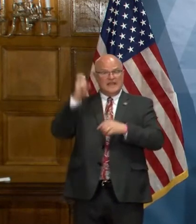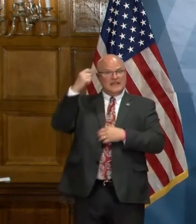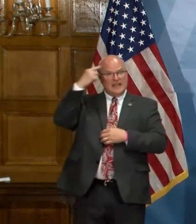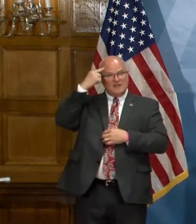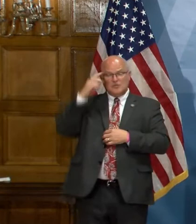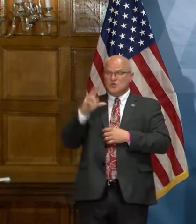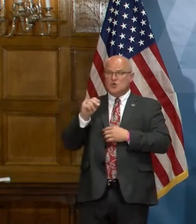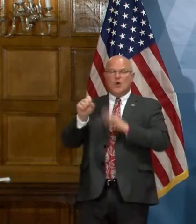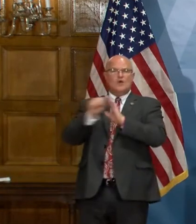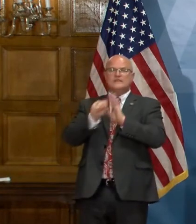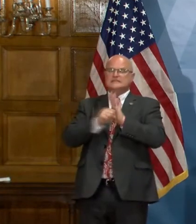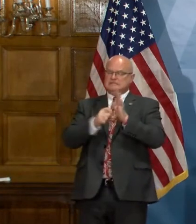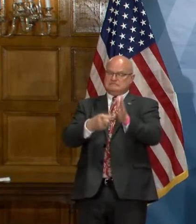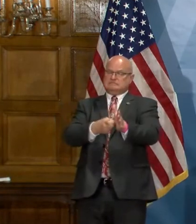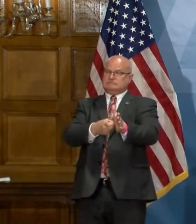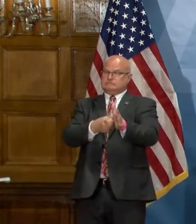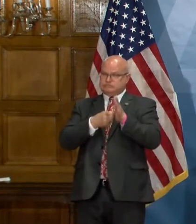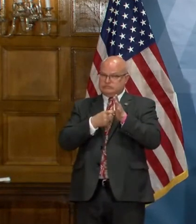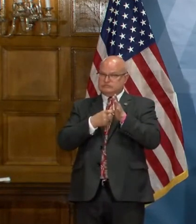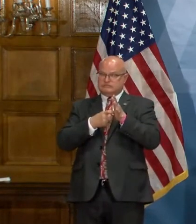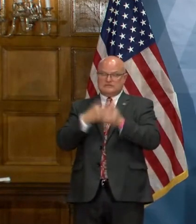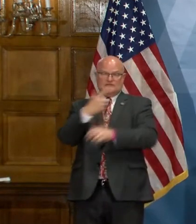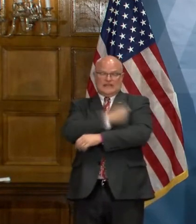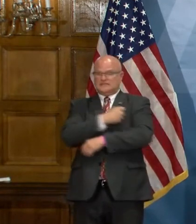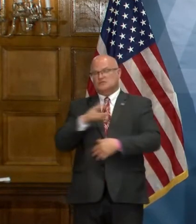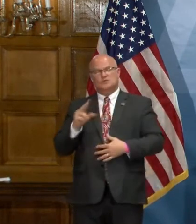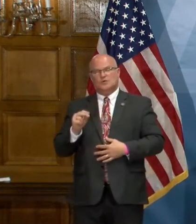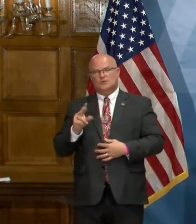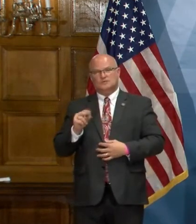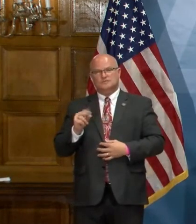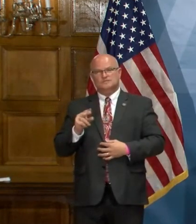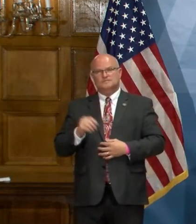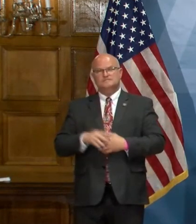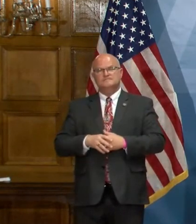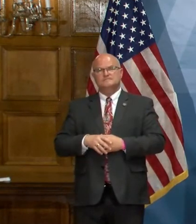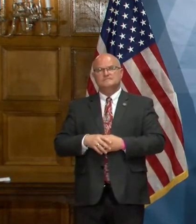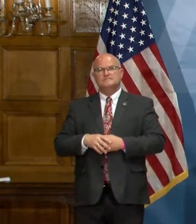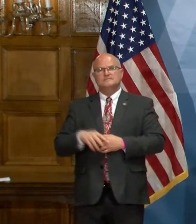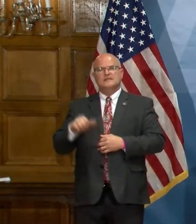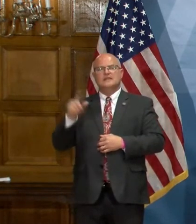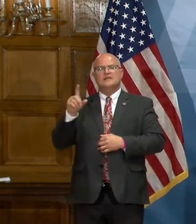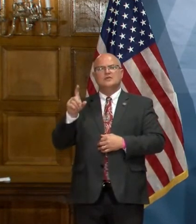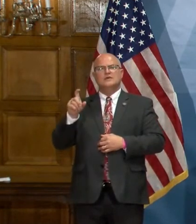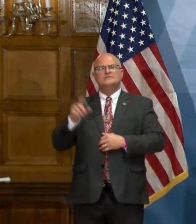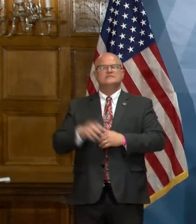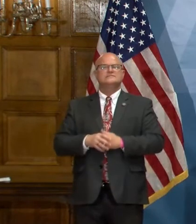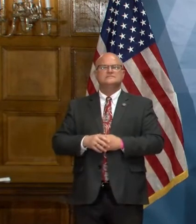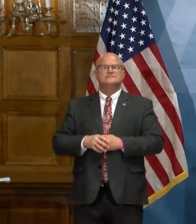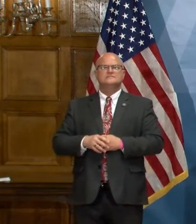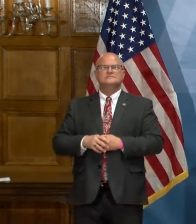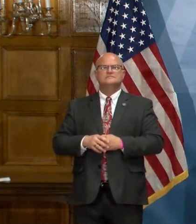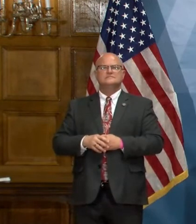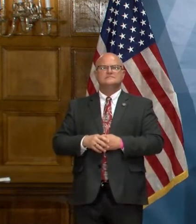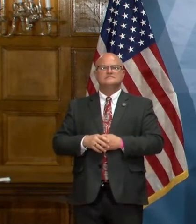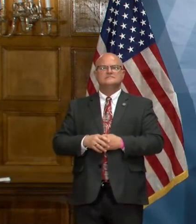the state is not going to be requiring and mandating vaccinations. Is there another question?